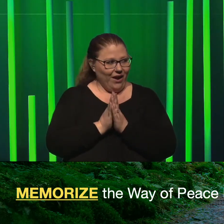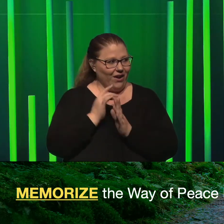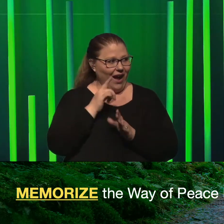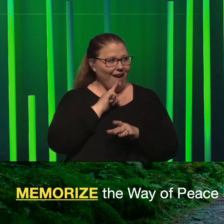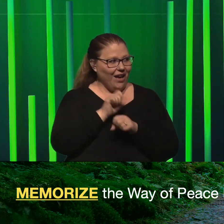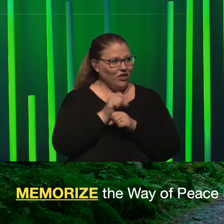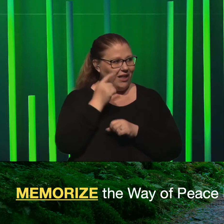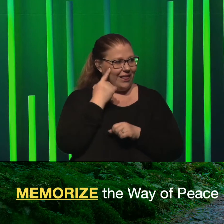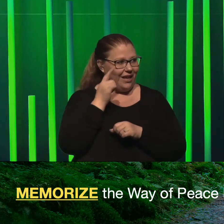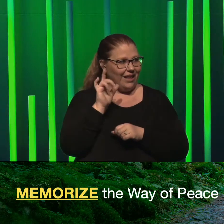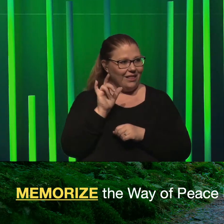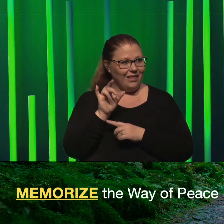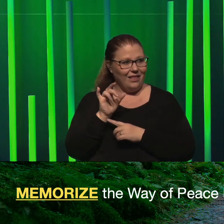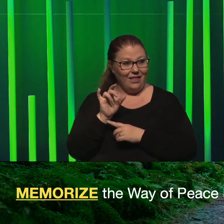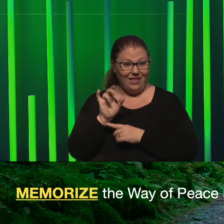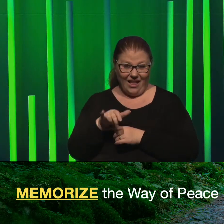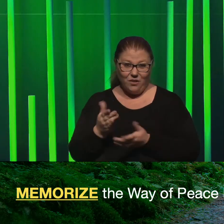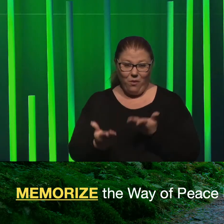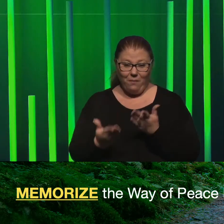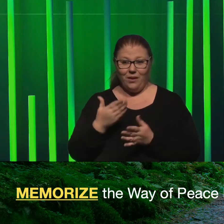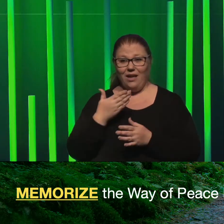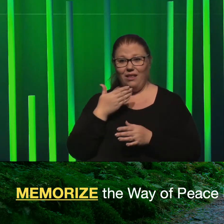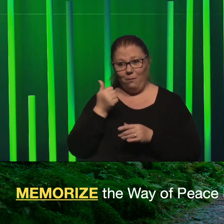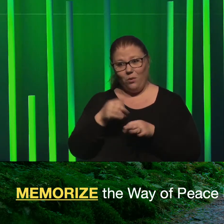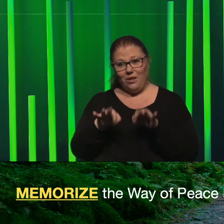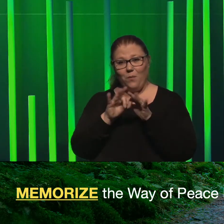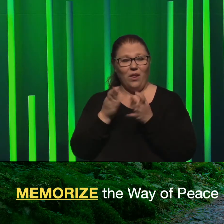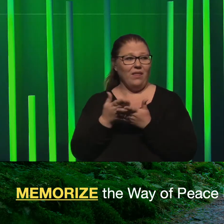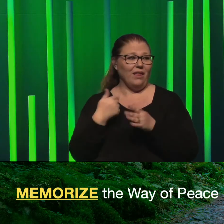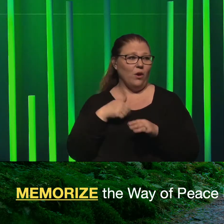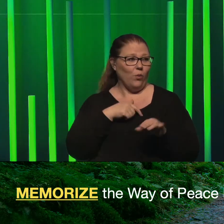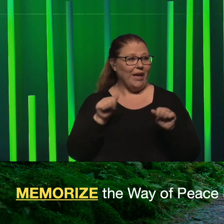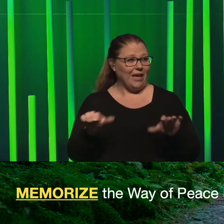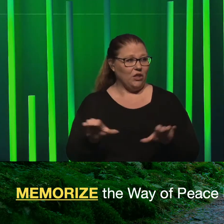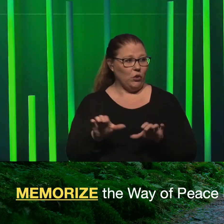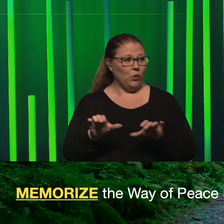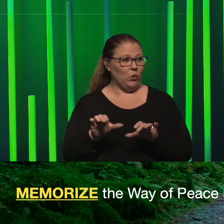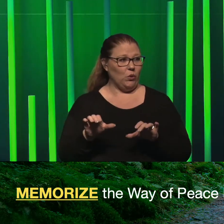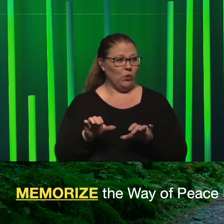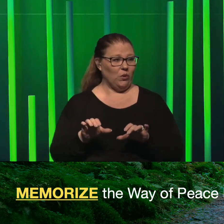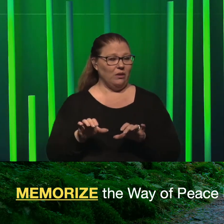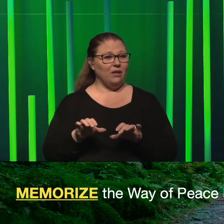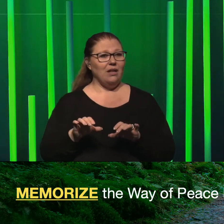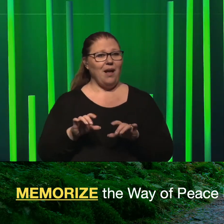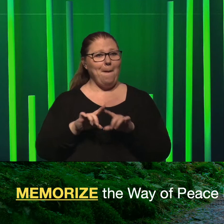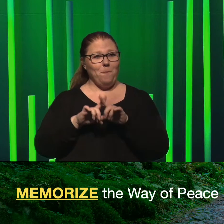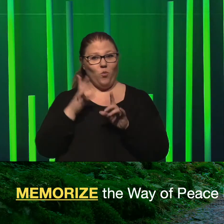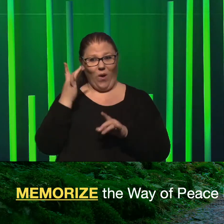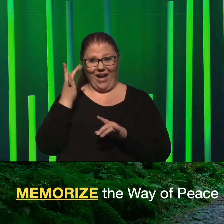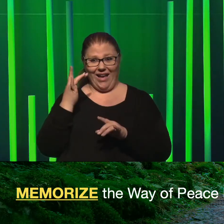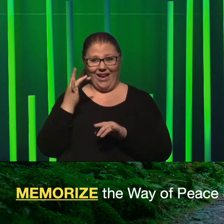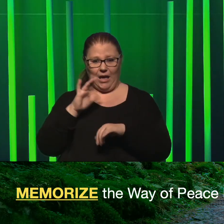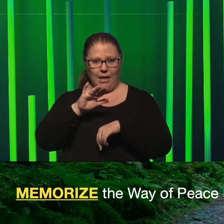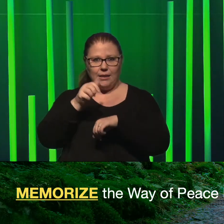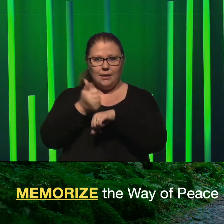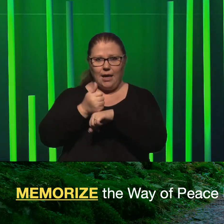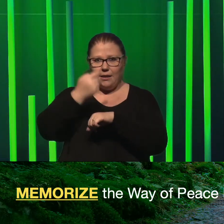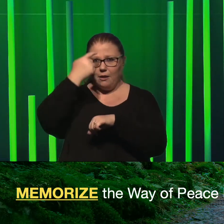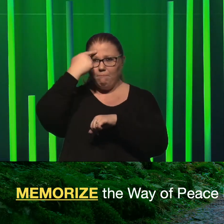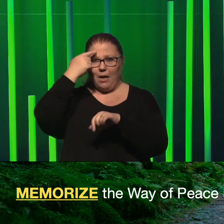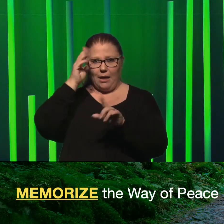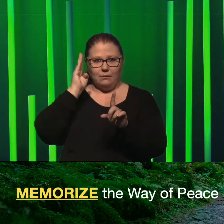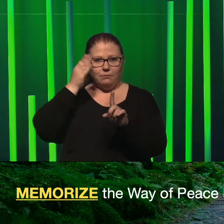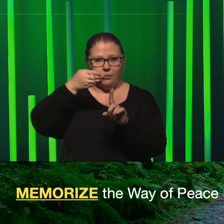think that this is probably the most important thing that we could do besides any of those other things, because it sets our minds. It just triggers